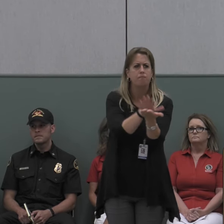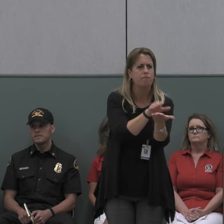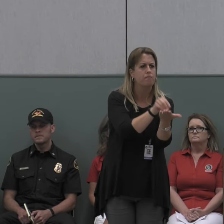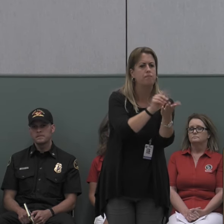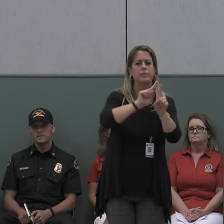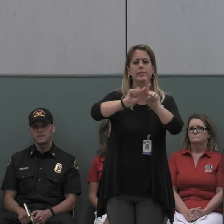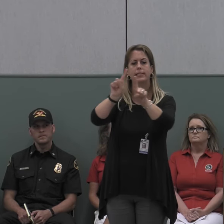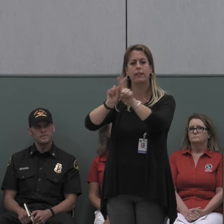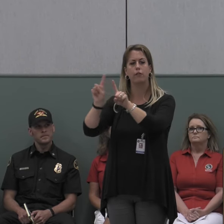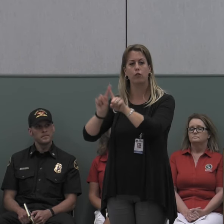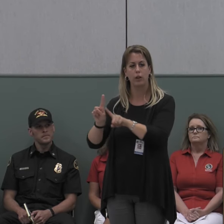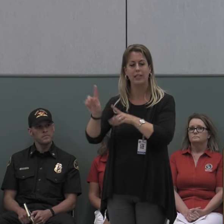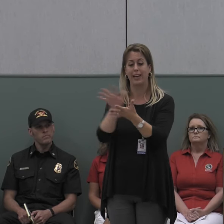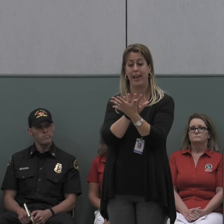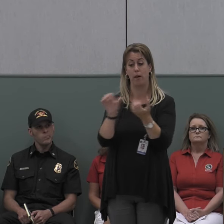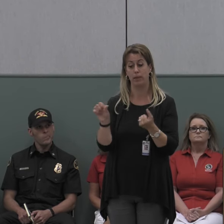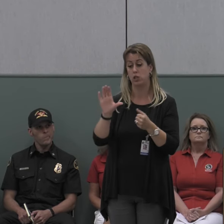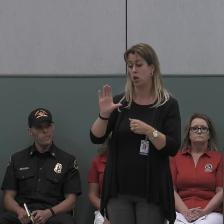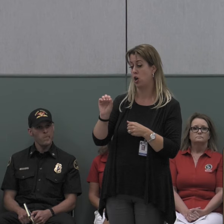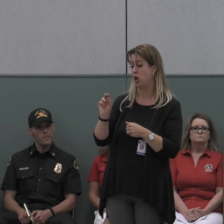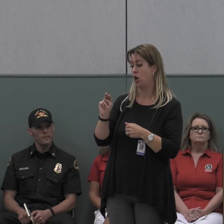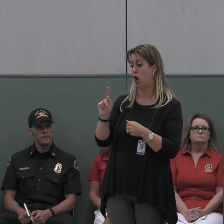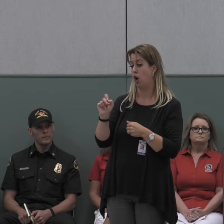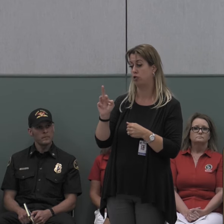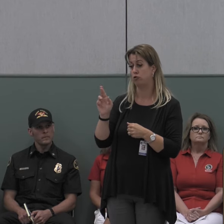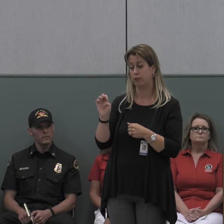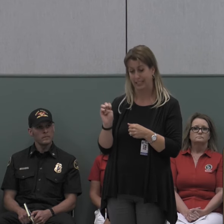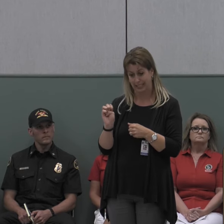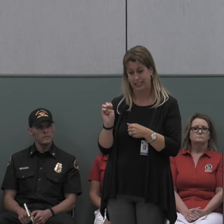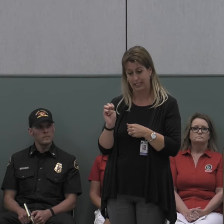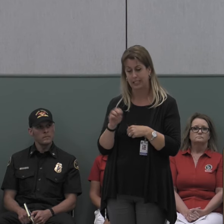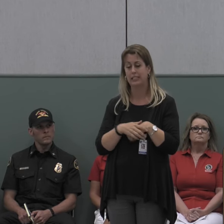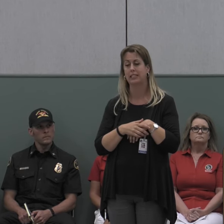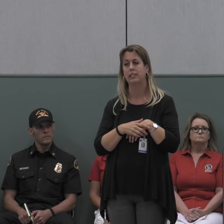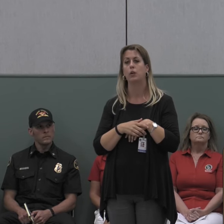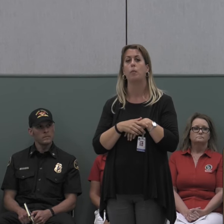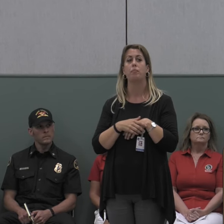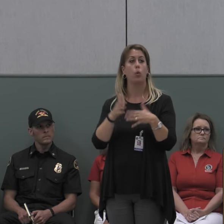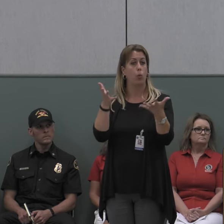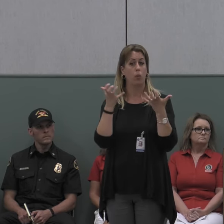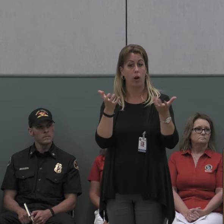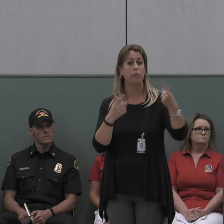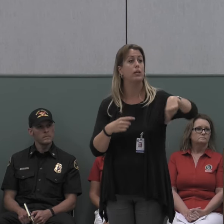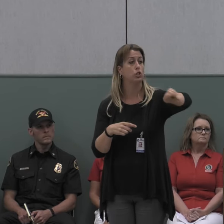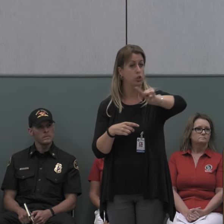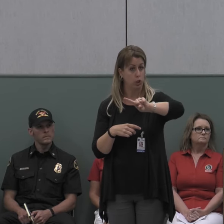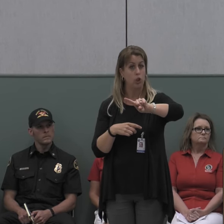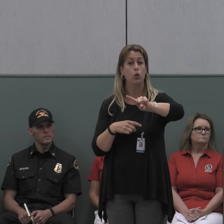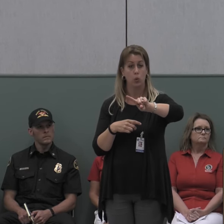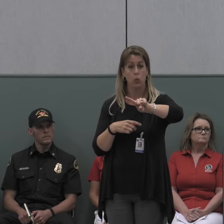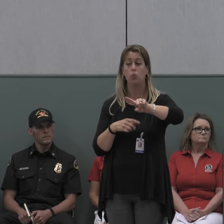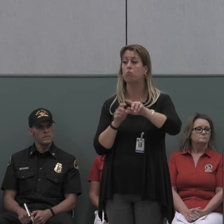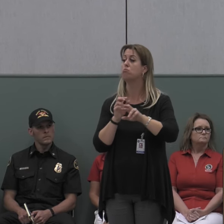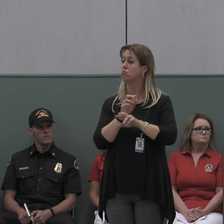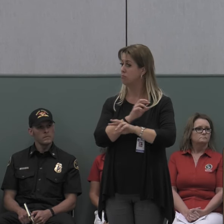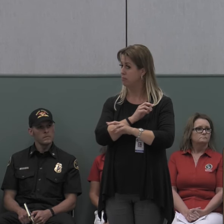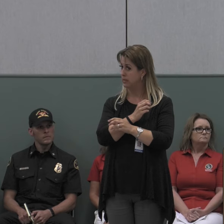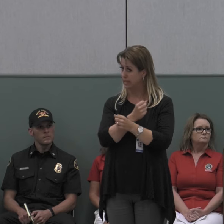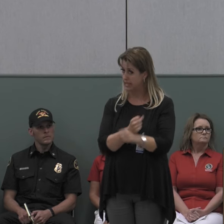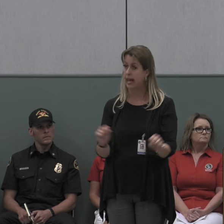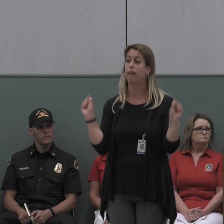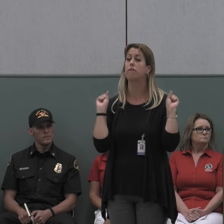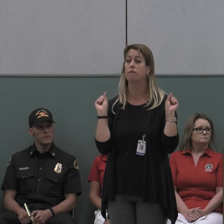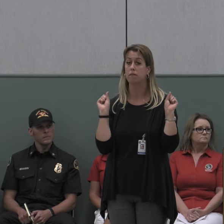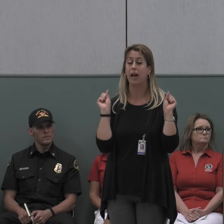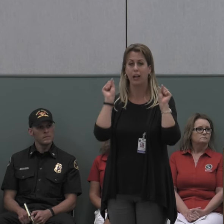damage. So we wanted to make sure that you were safe and could get where you needed to go. We were out